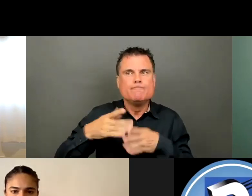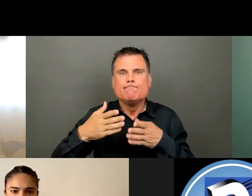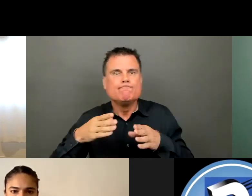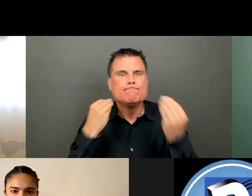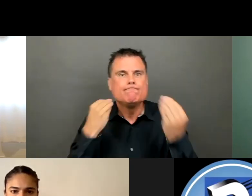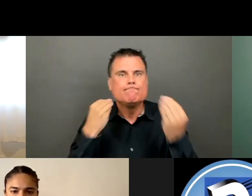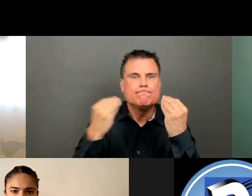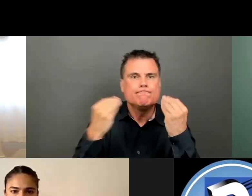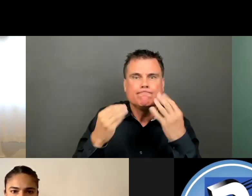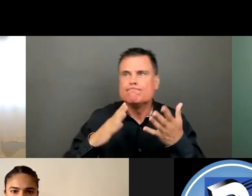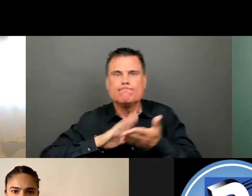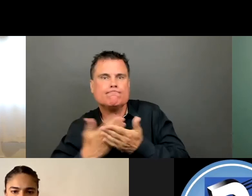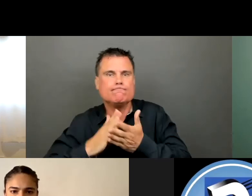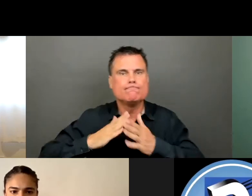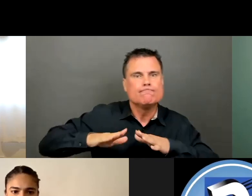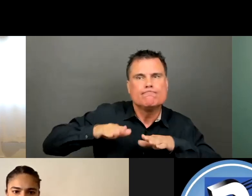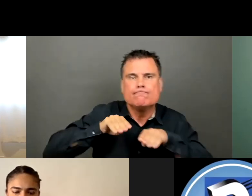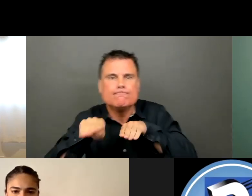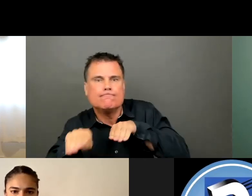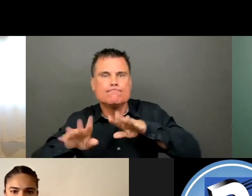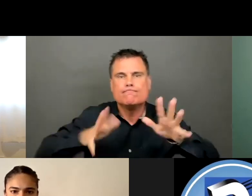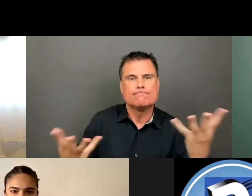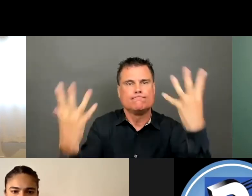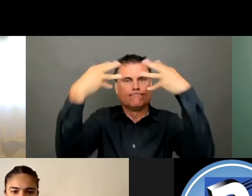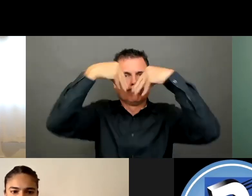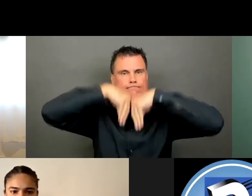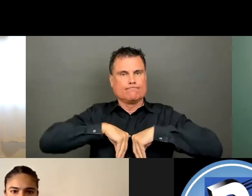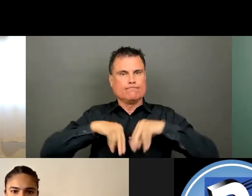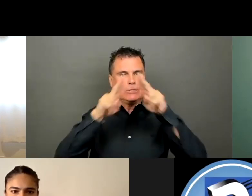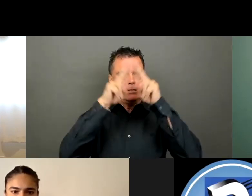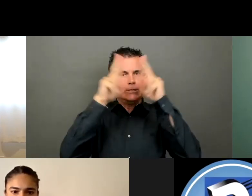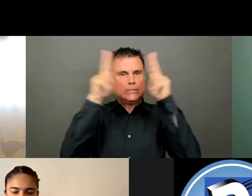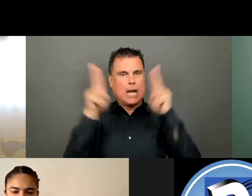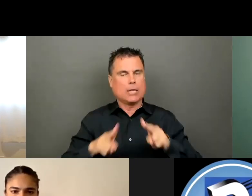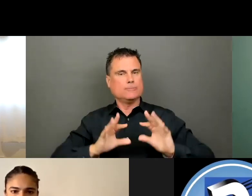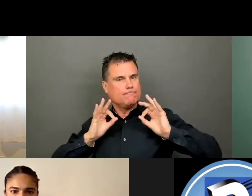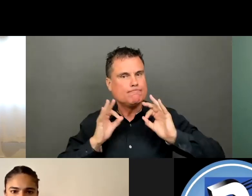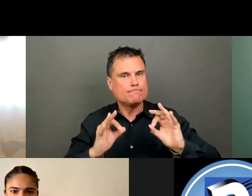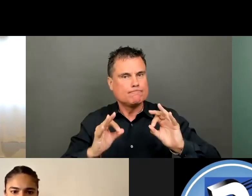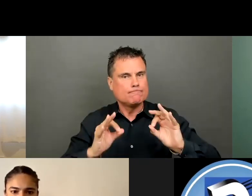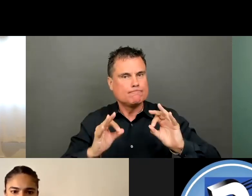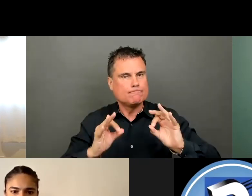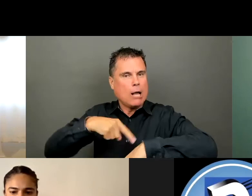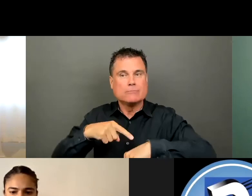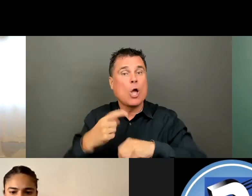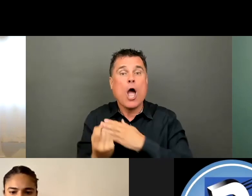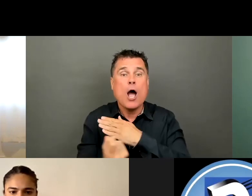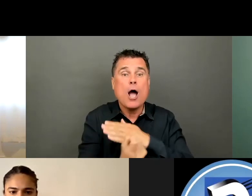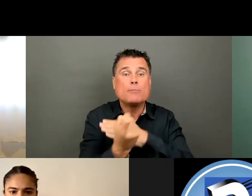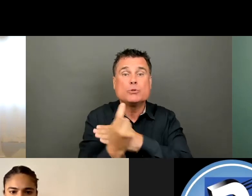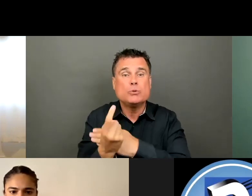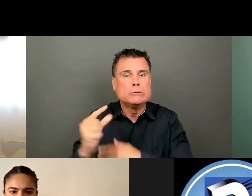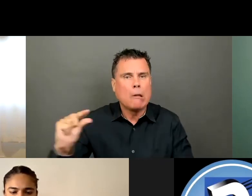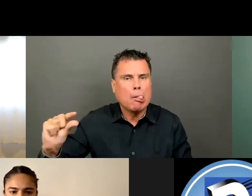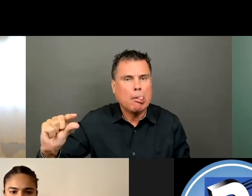The hours to get the necessary training as interpreters and then to be able